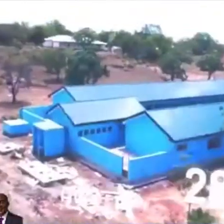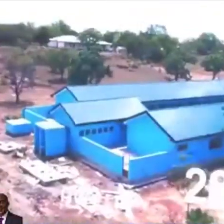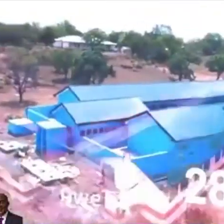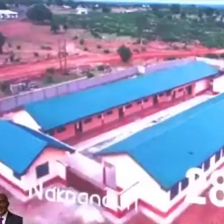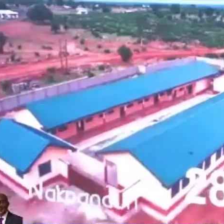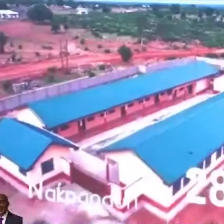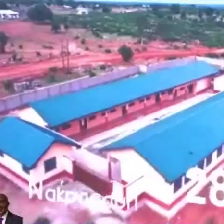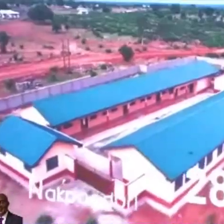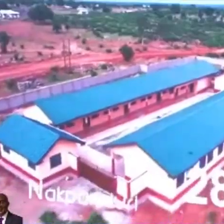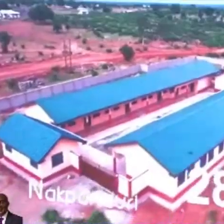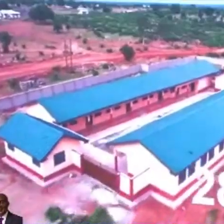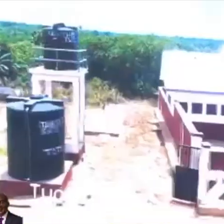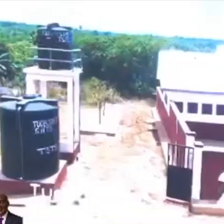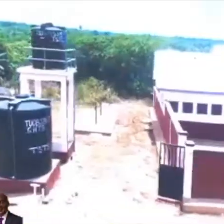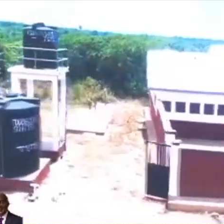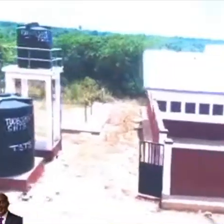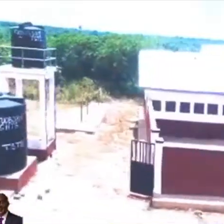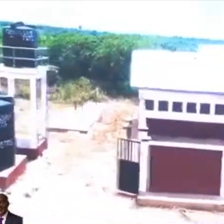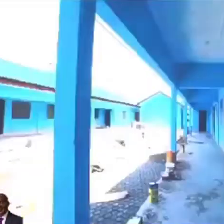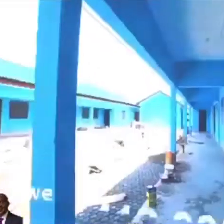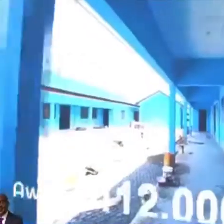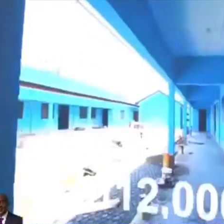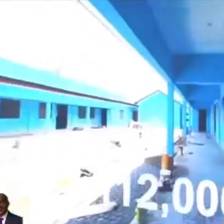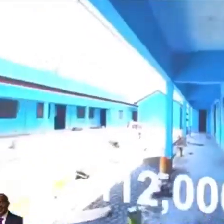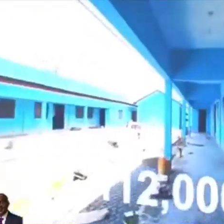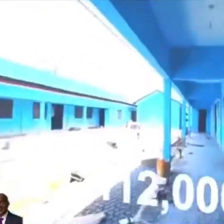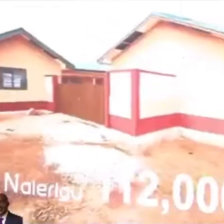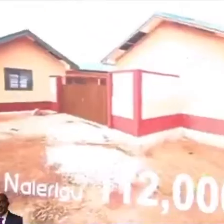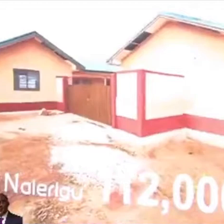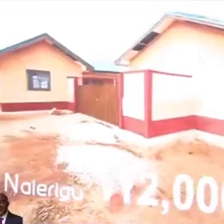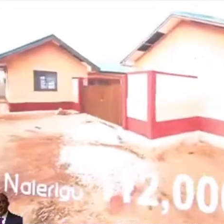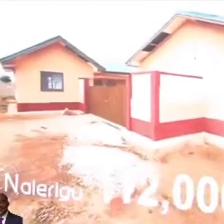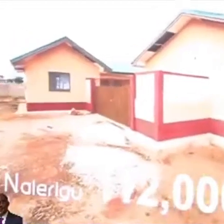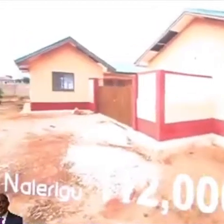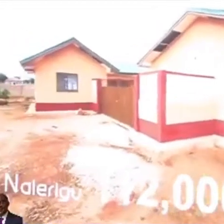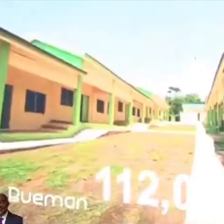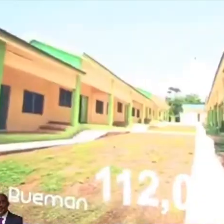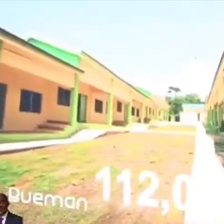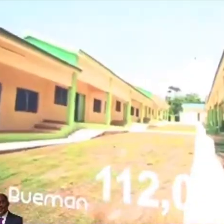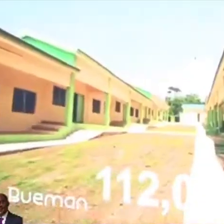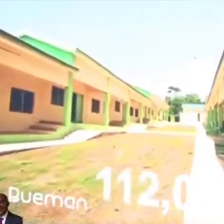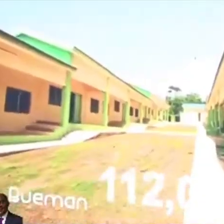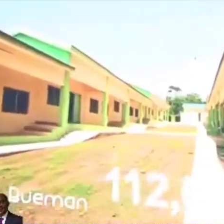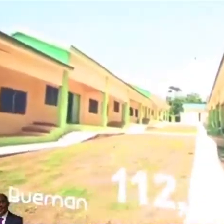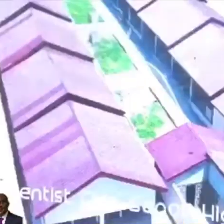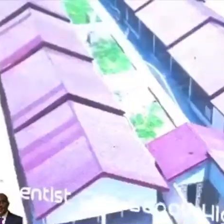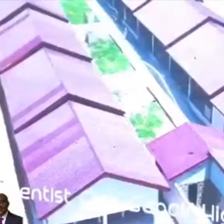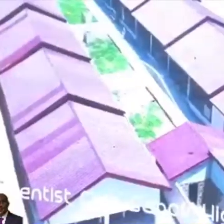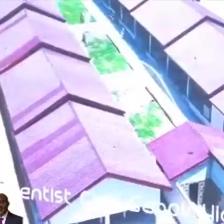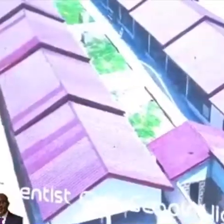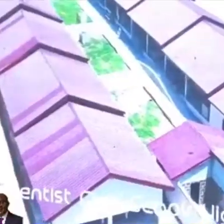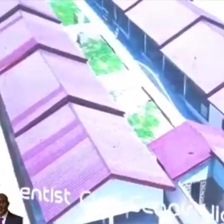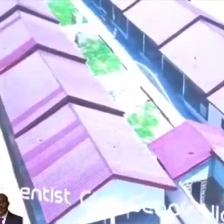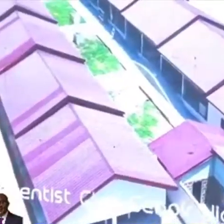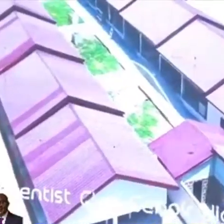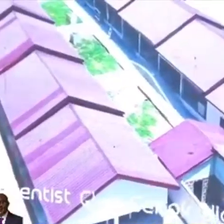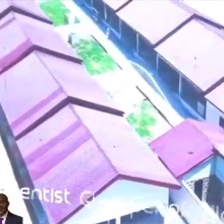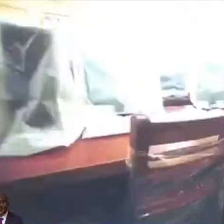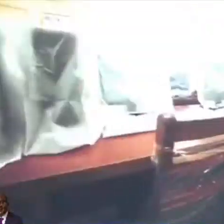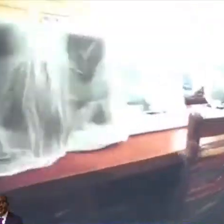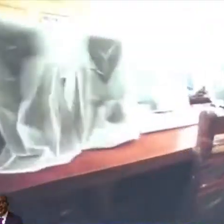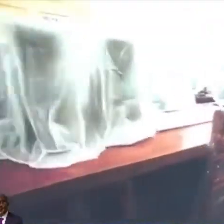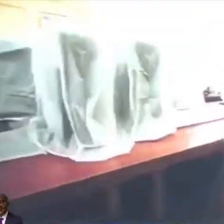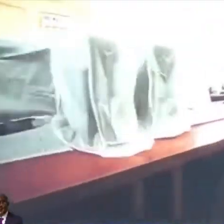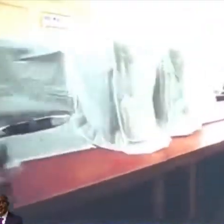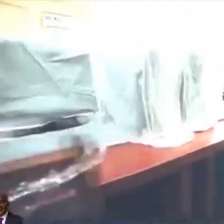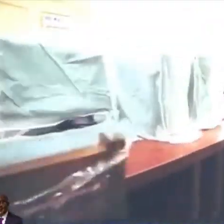built within various schools, accommodating over 112,000 students. Also, the government has